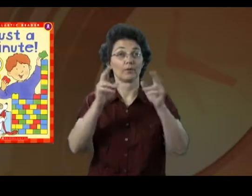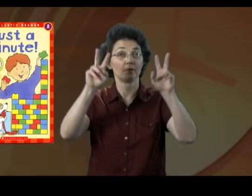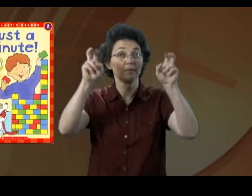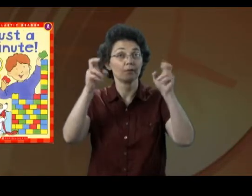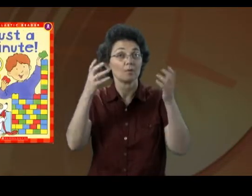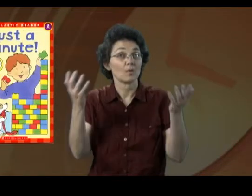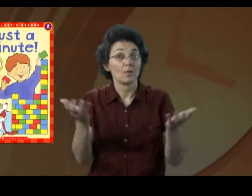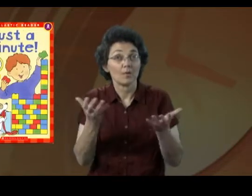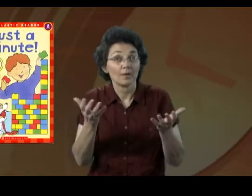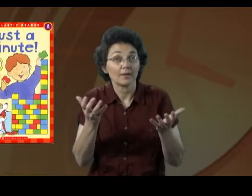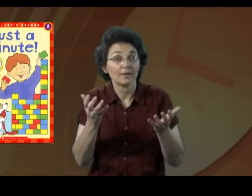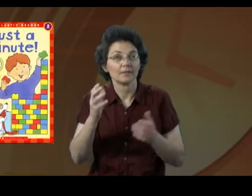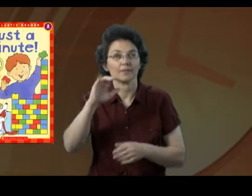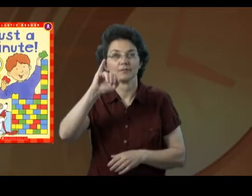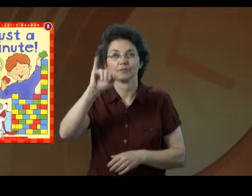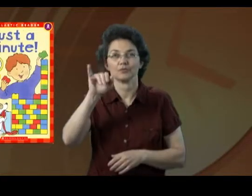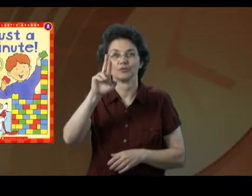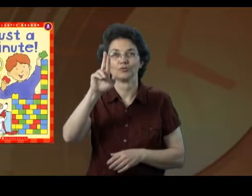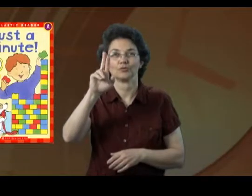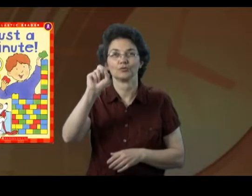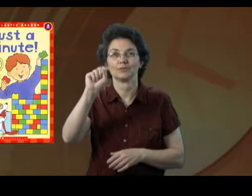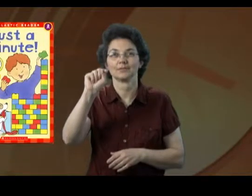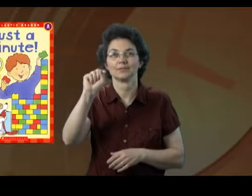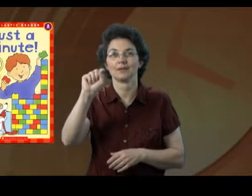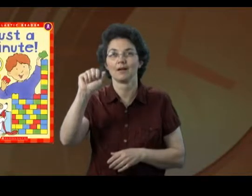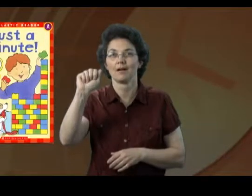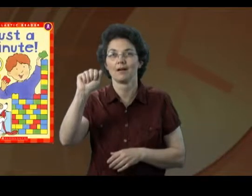The title of this book is Just a Minute.